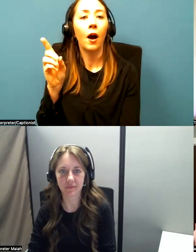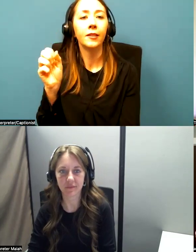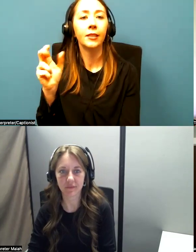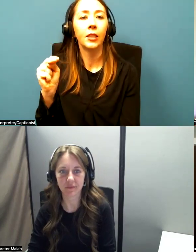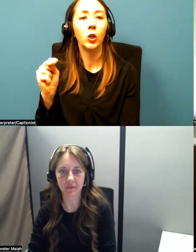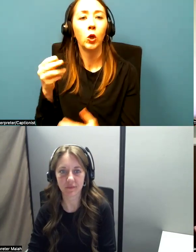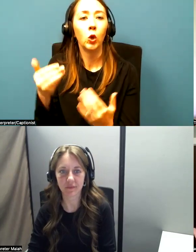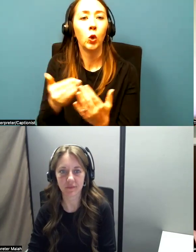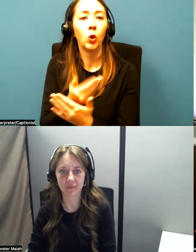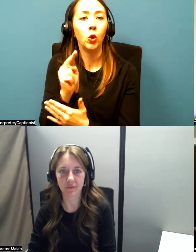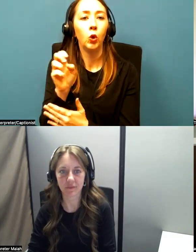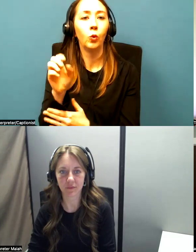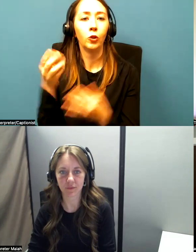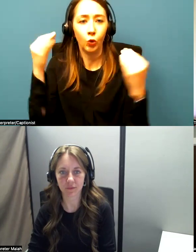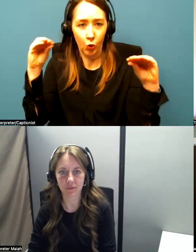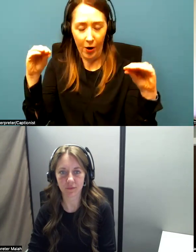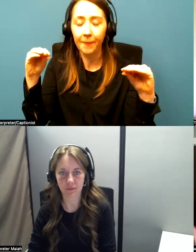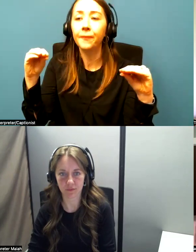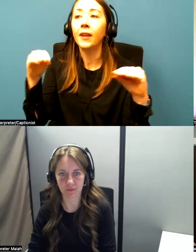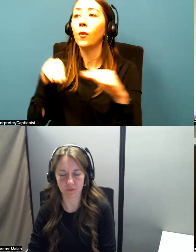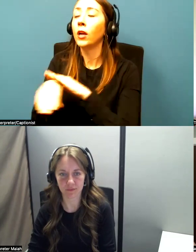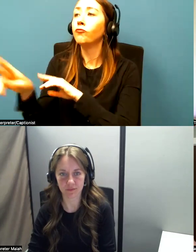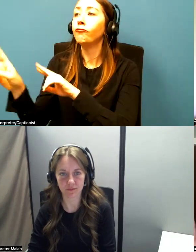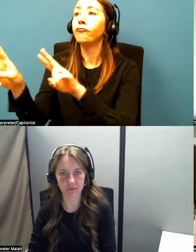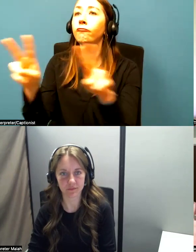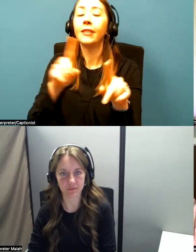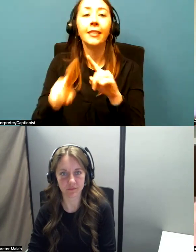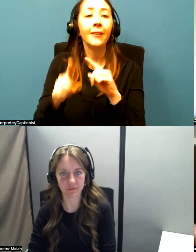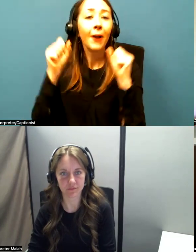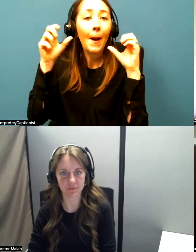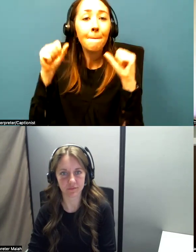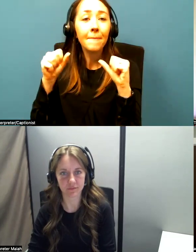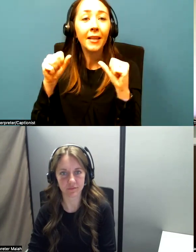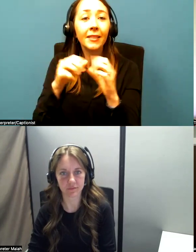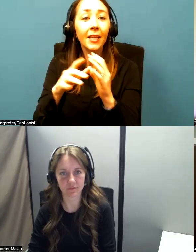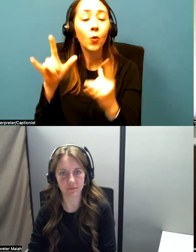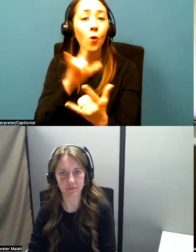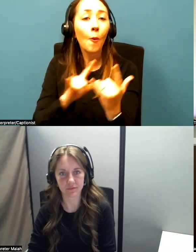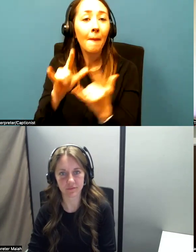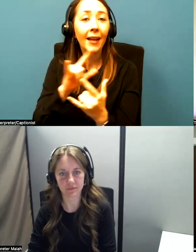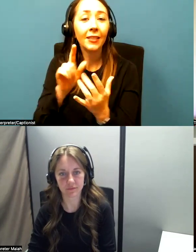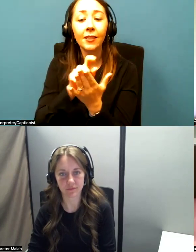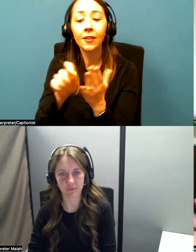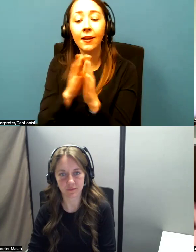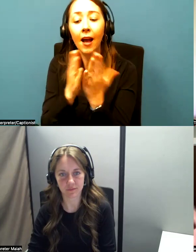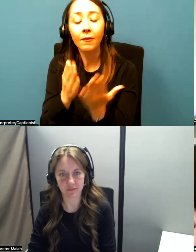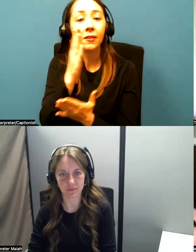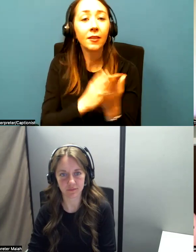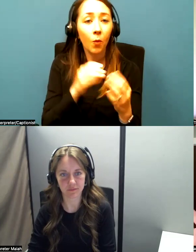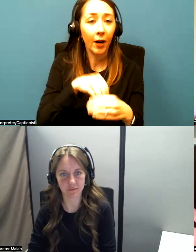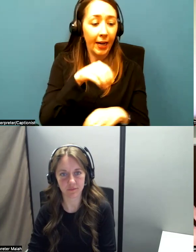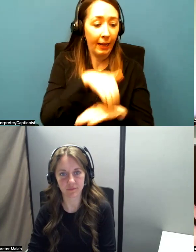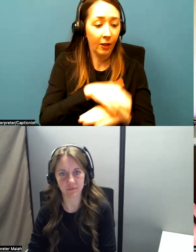and I was looking at all these amazing romance novels, right? And some of them were in English and some of them had